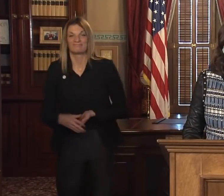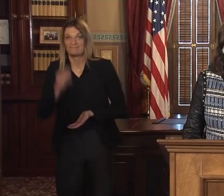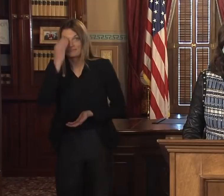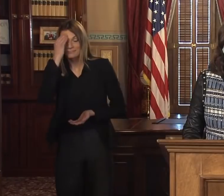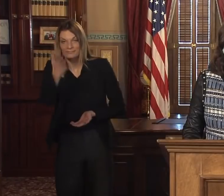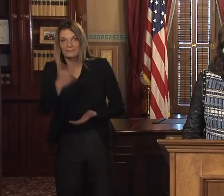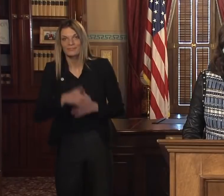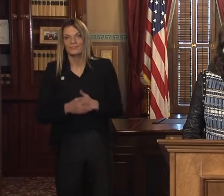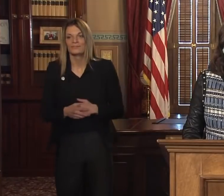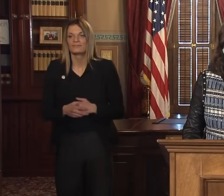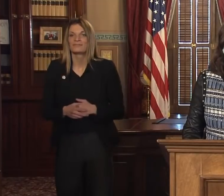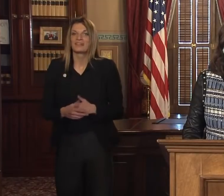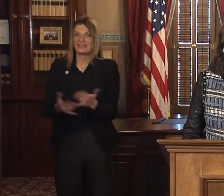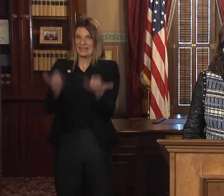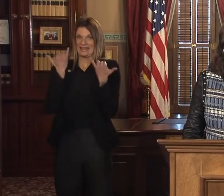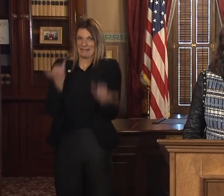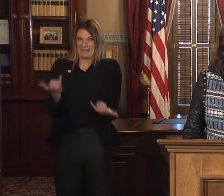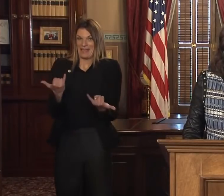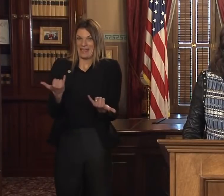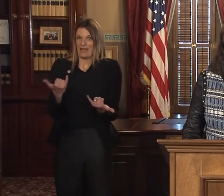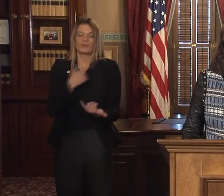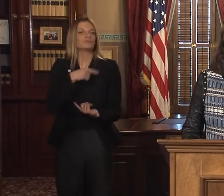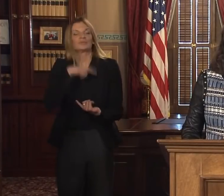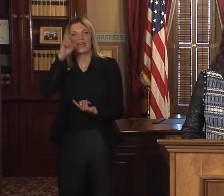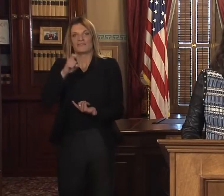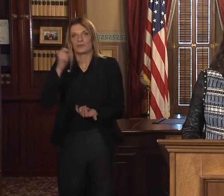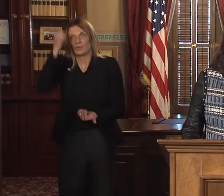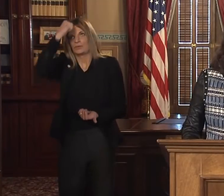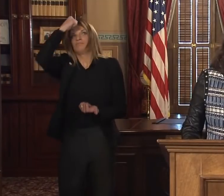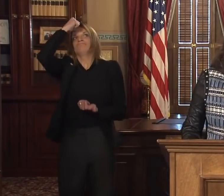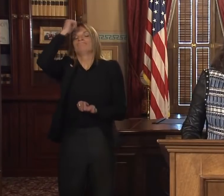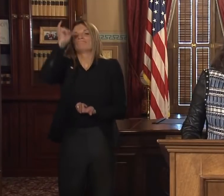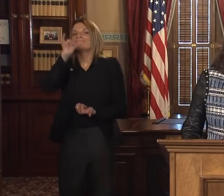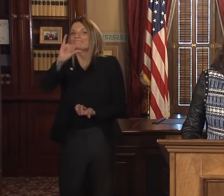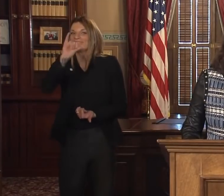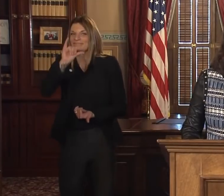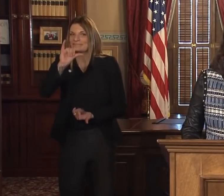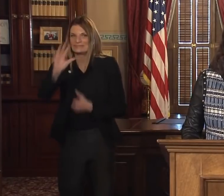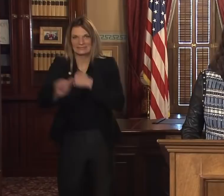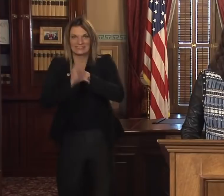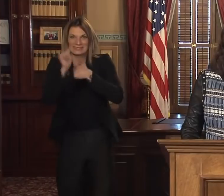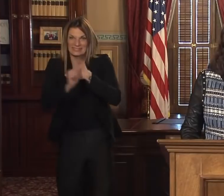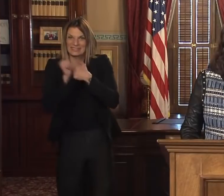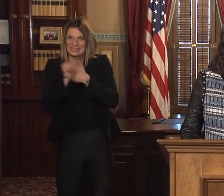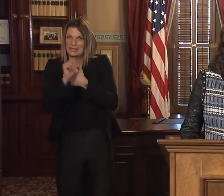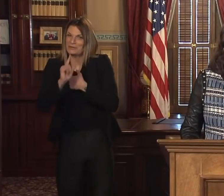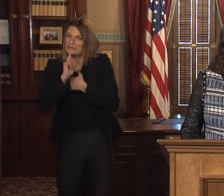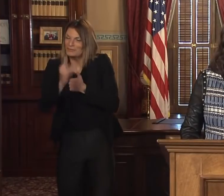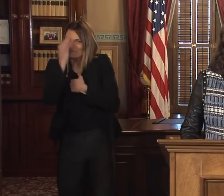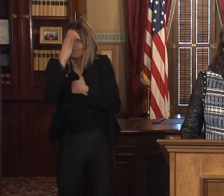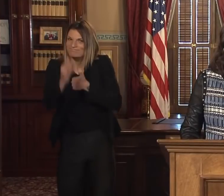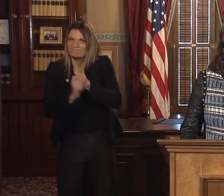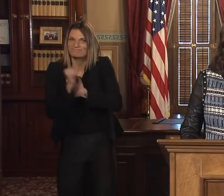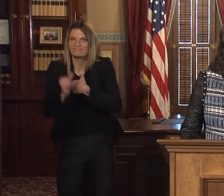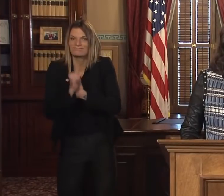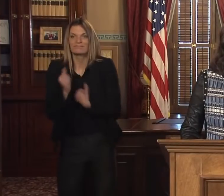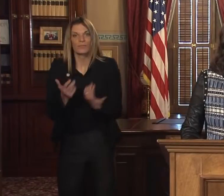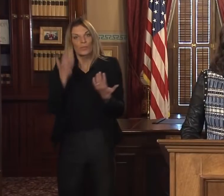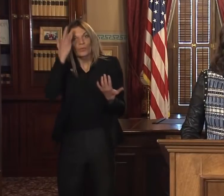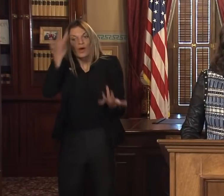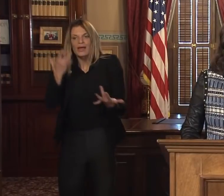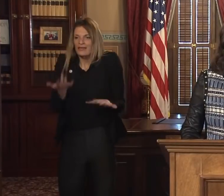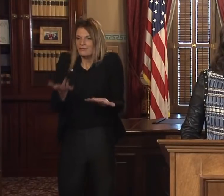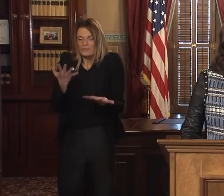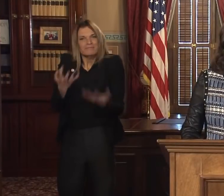of reinvigorate our commitment to staying safe and to keeping our loved ones safe. As I prepare